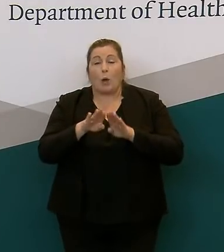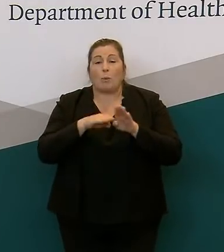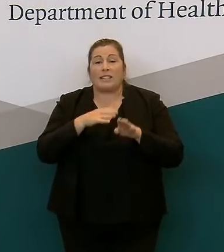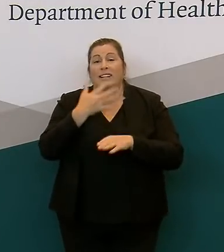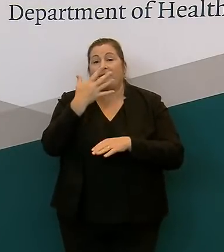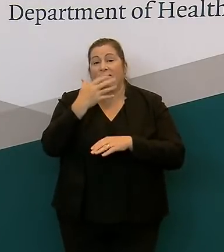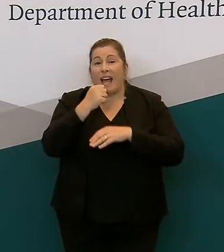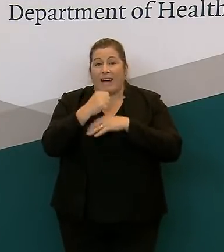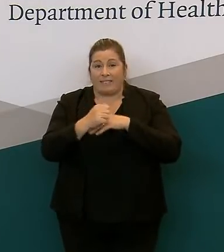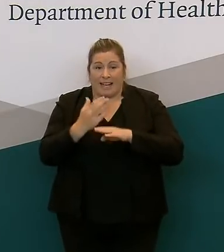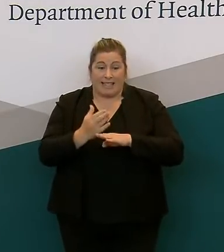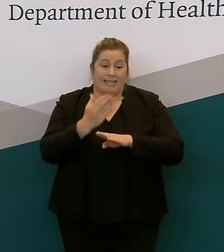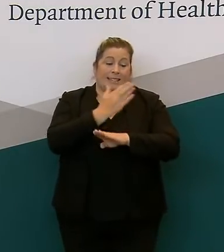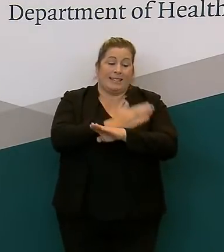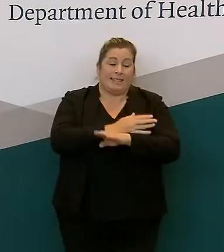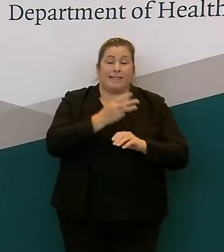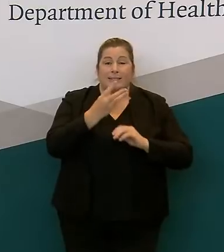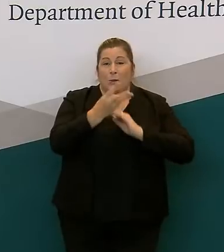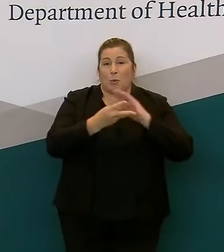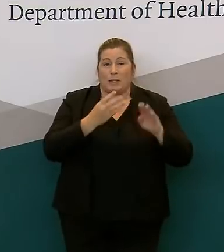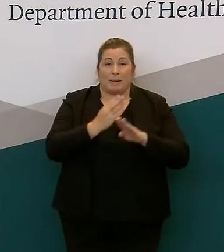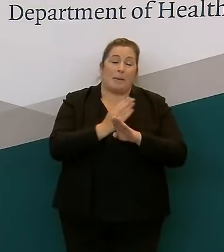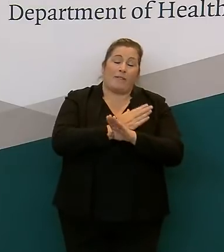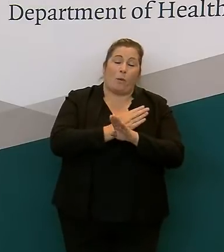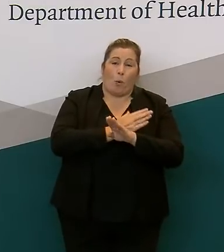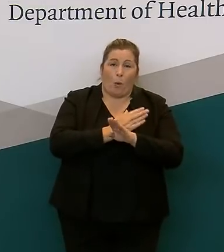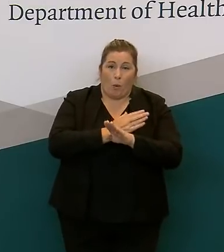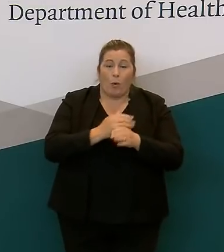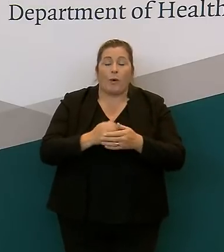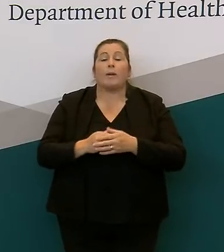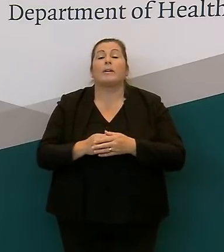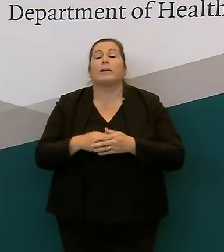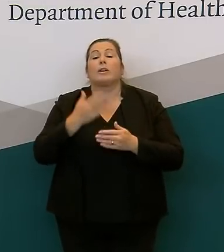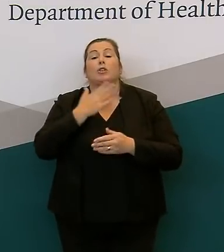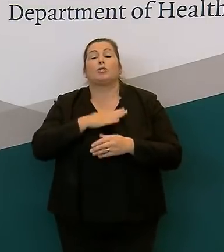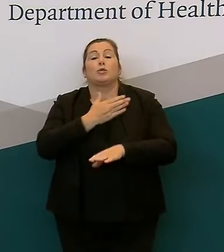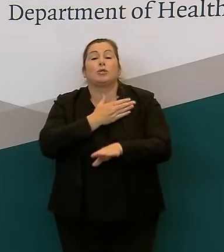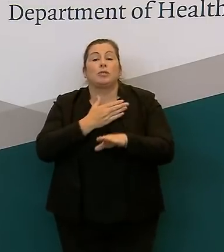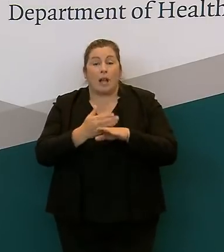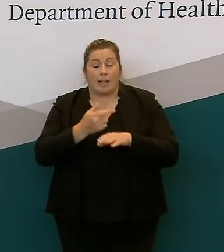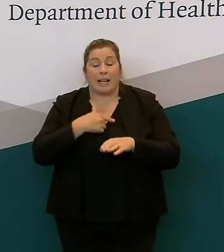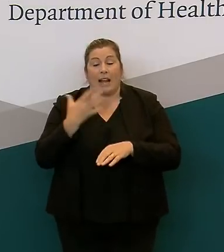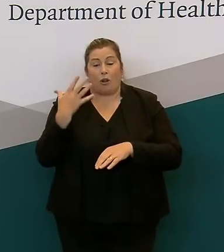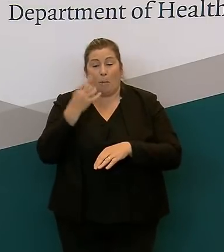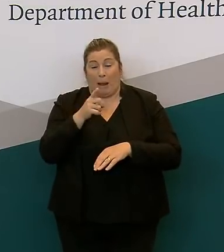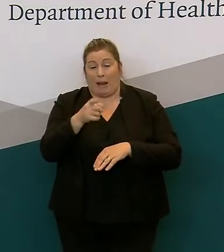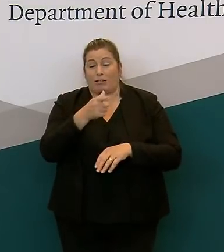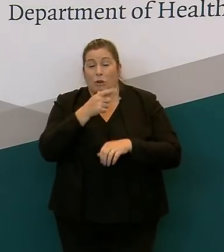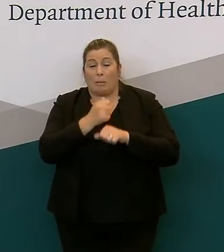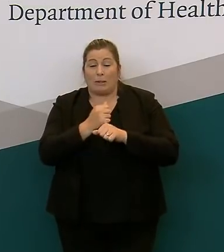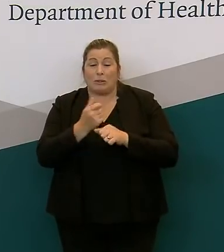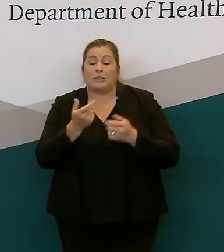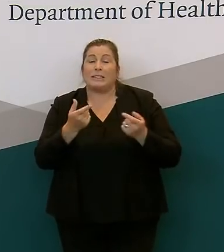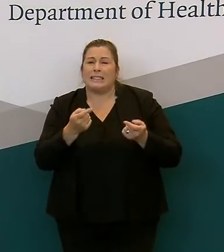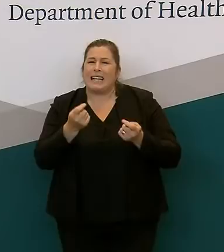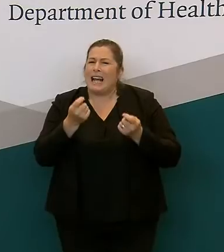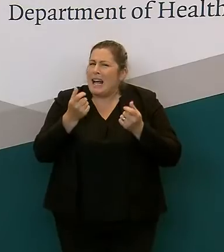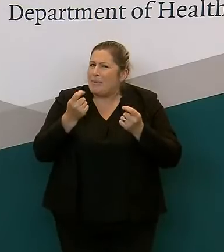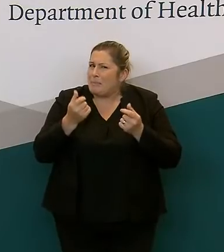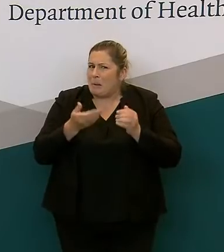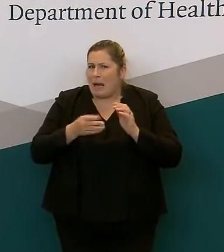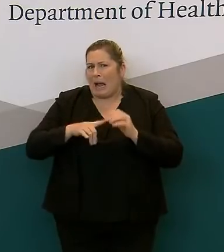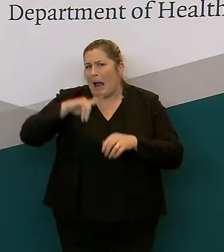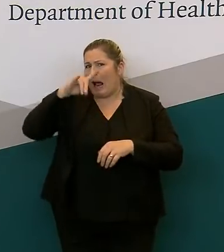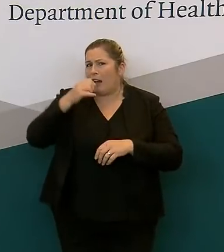on the Wednesdays of the preceding week. Just to start, and I'll come back to it, a slightly higher number